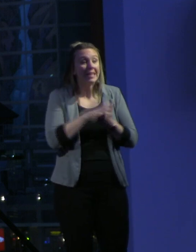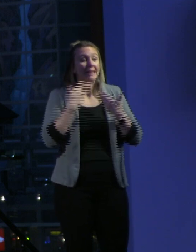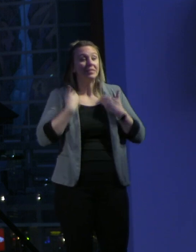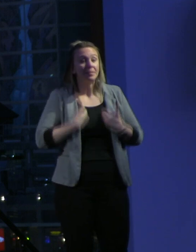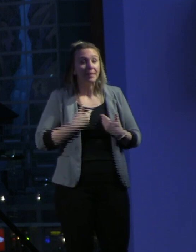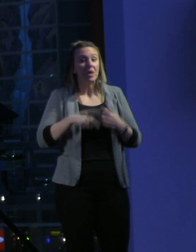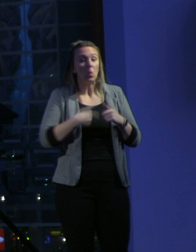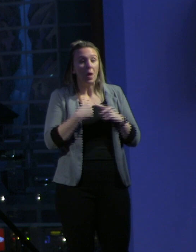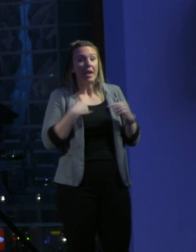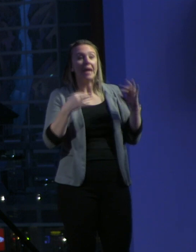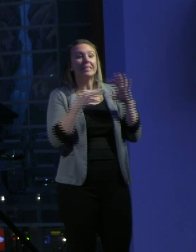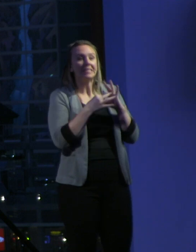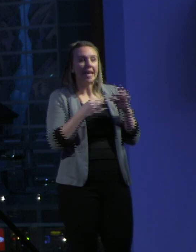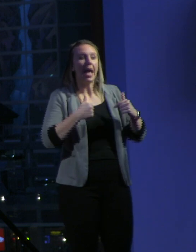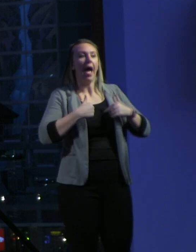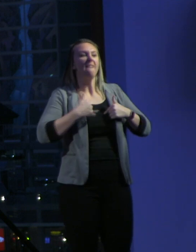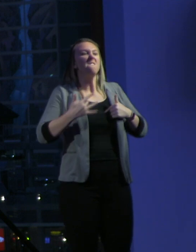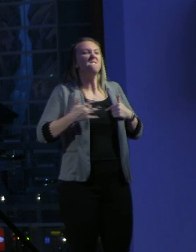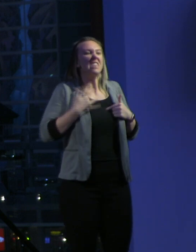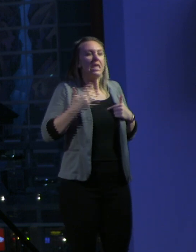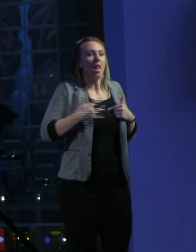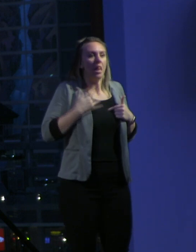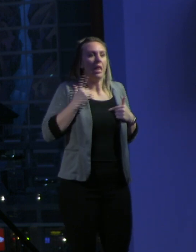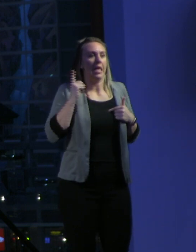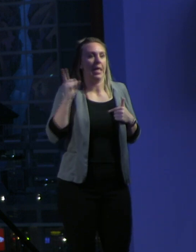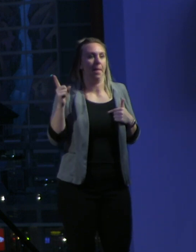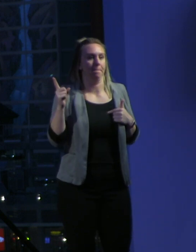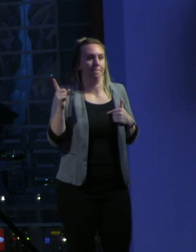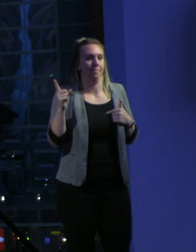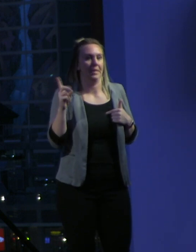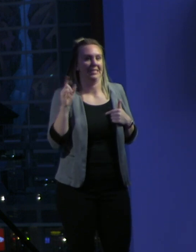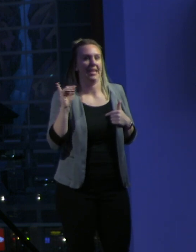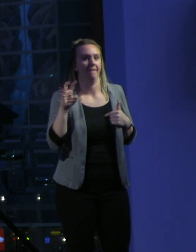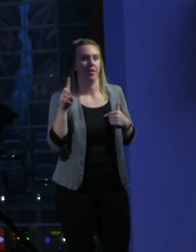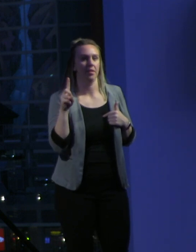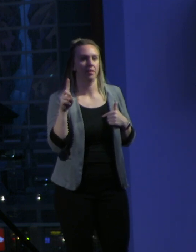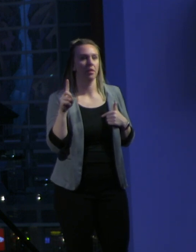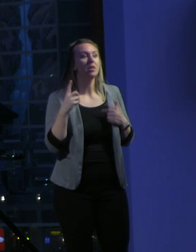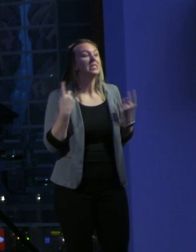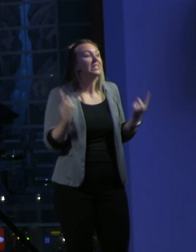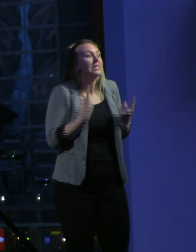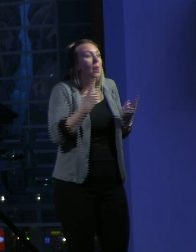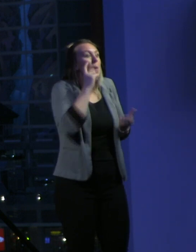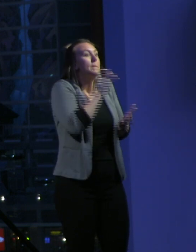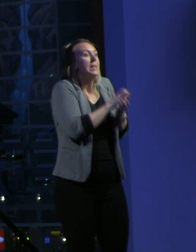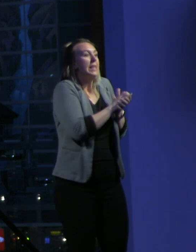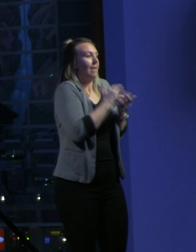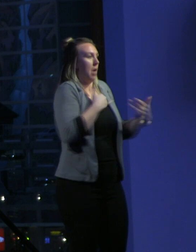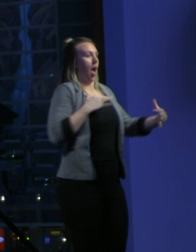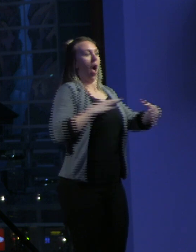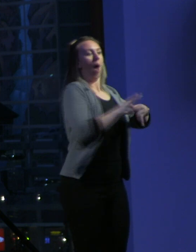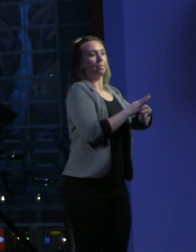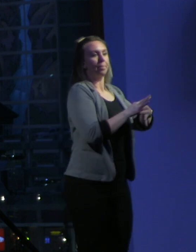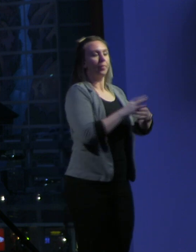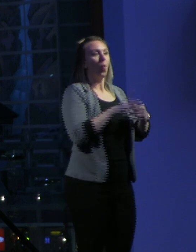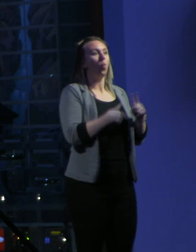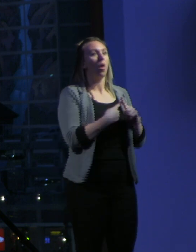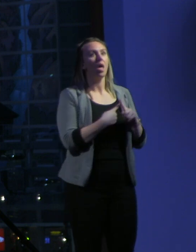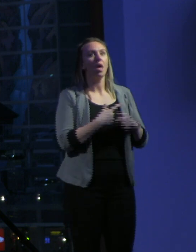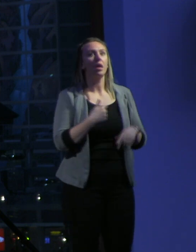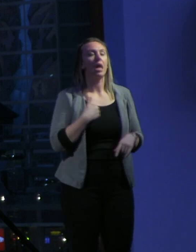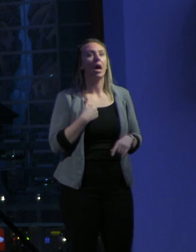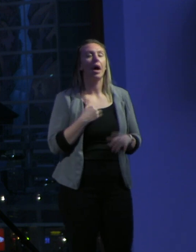believes me when I say I feel him. Somebody believes me when